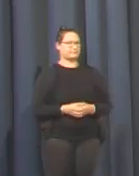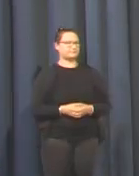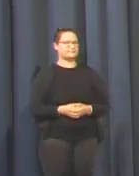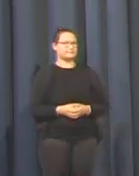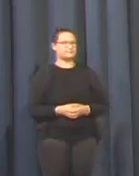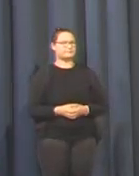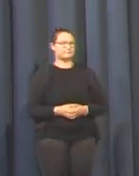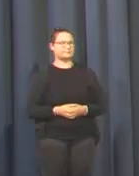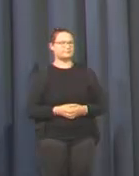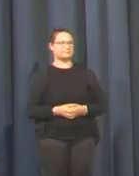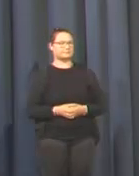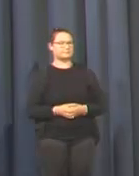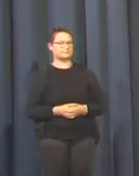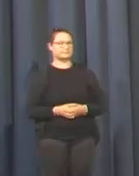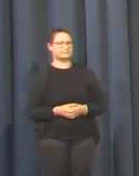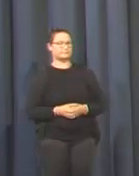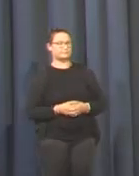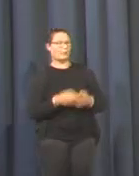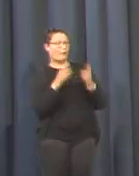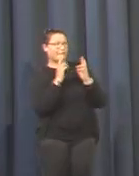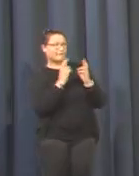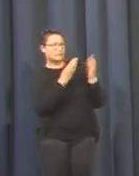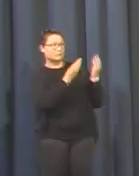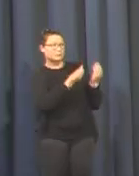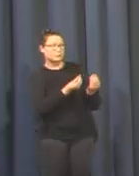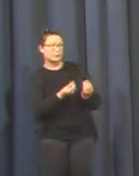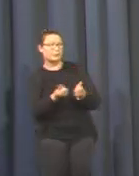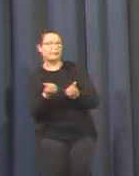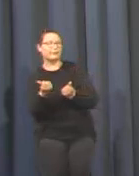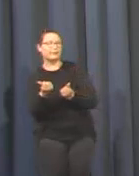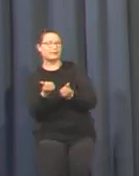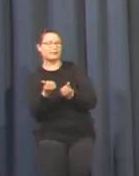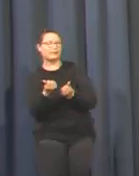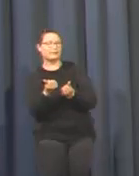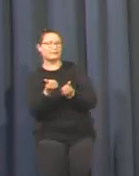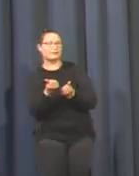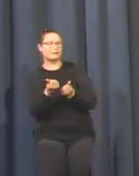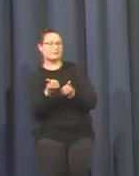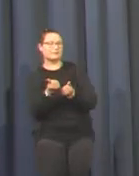to, well, hopefully, provided that all goes well, we'll use that